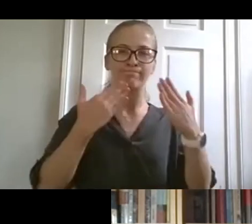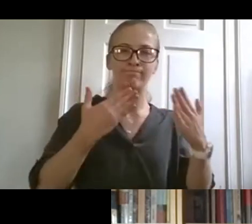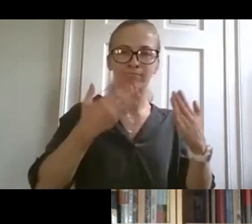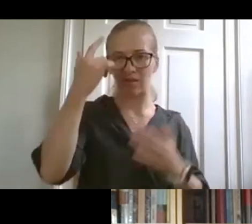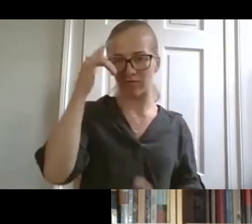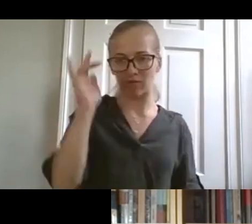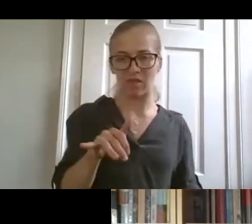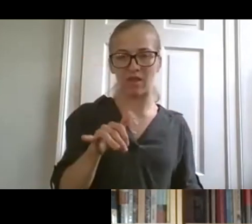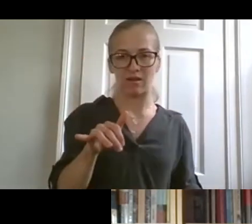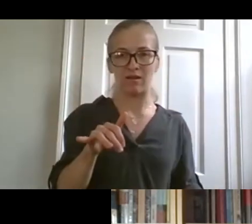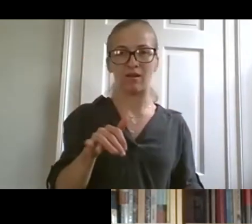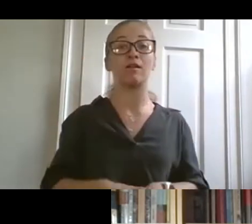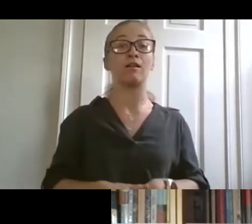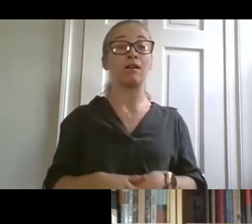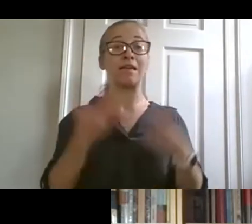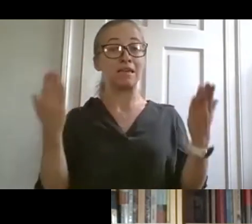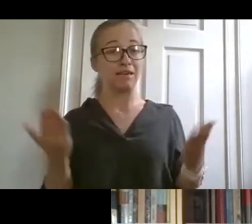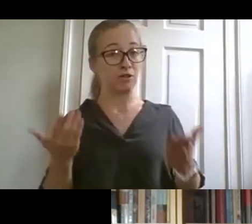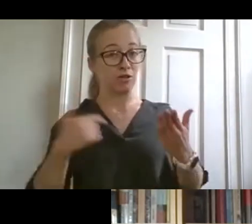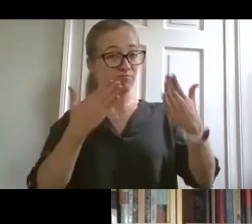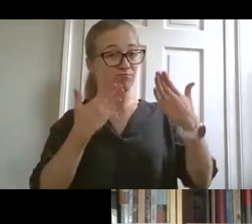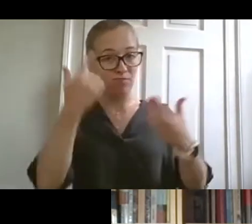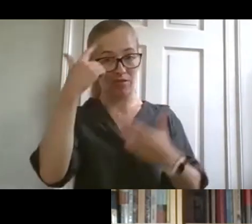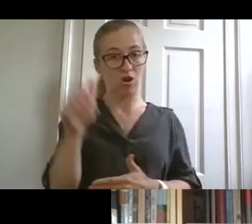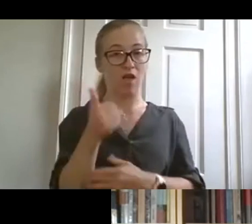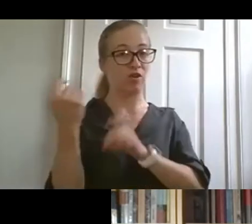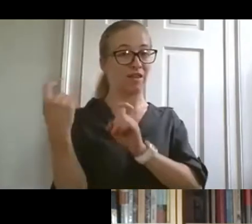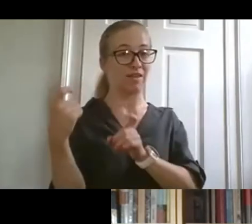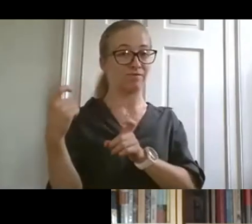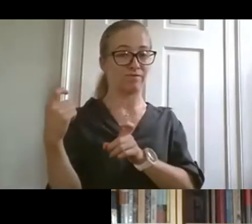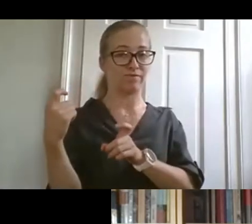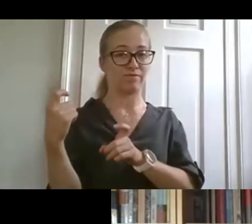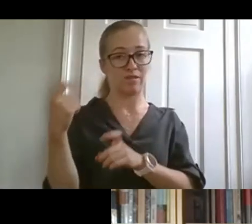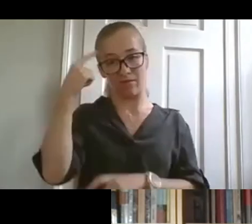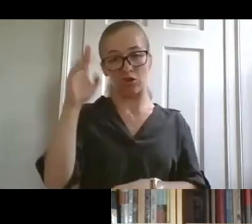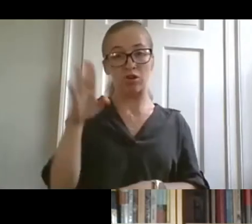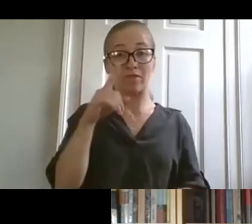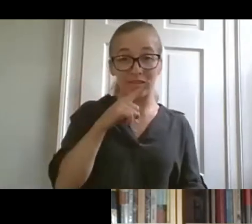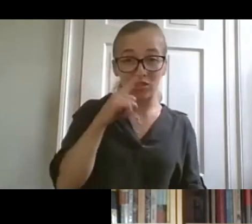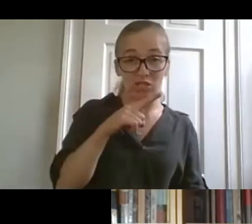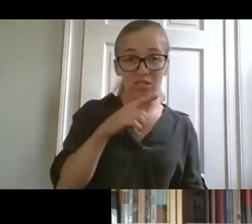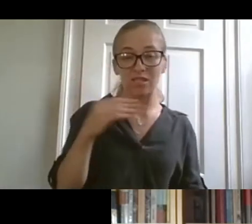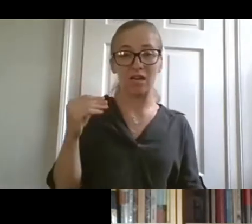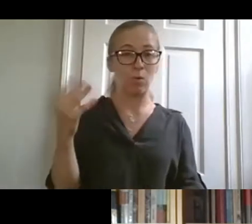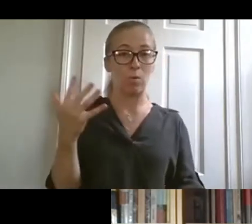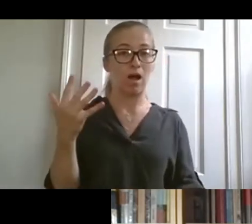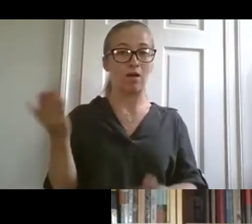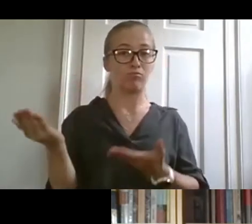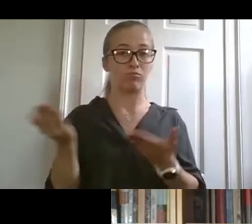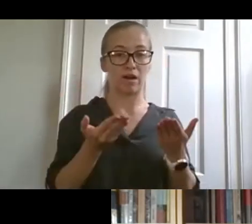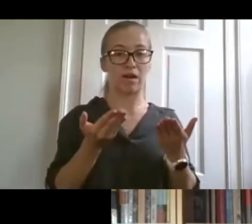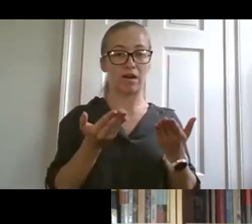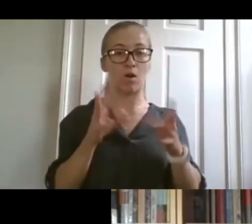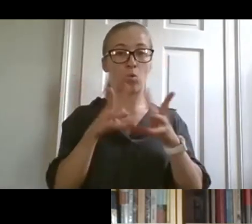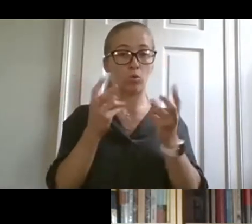that. Here, I am grateful for her other gifts, for her fiction and what she is bringing to